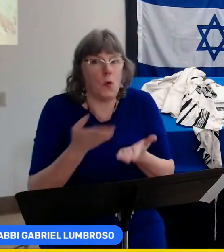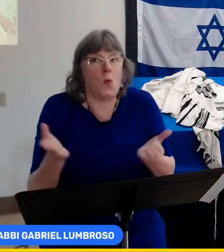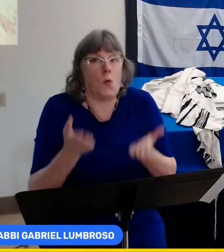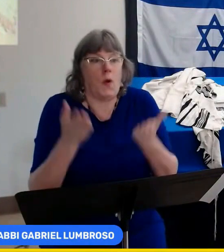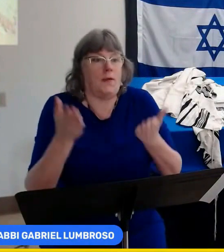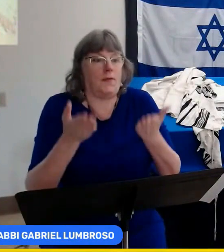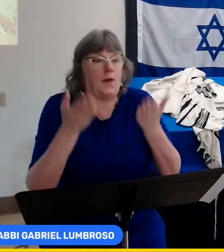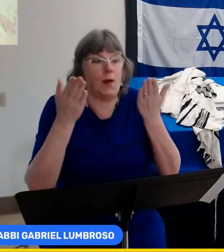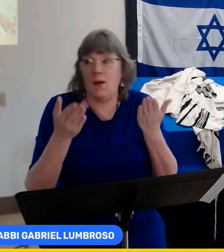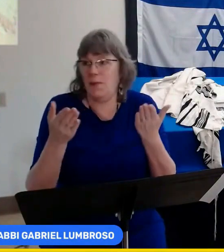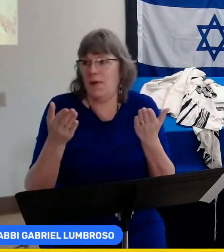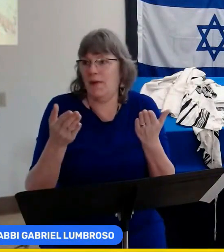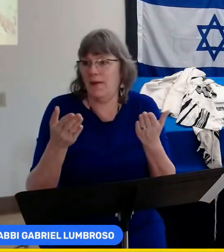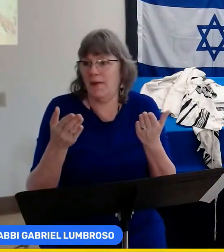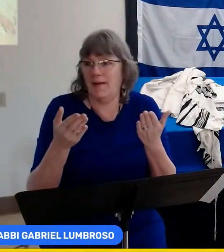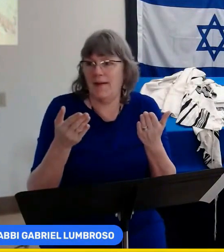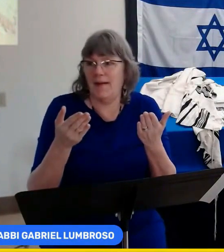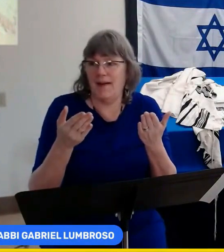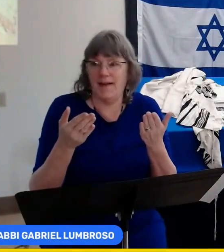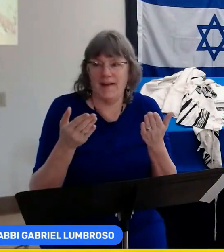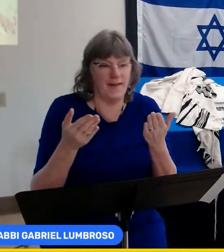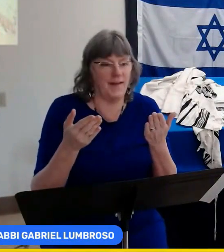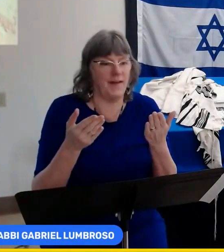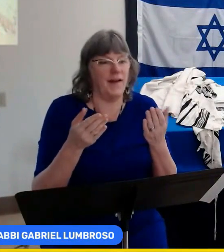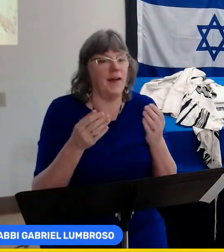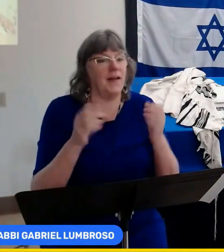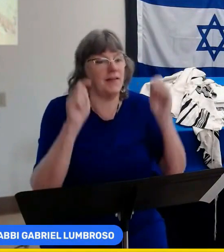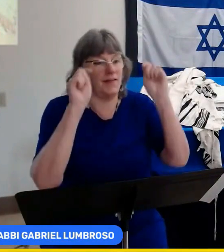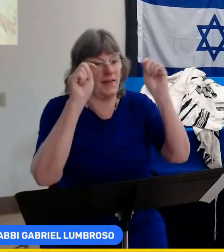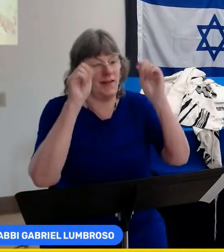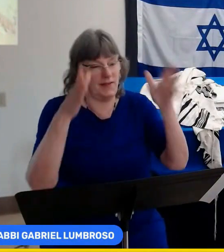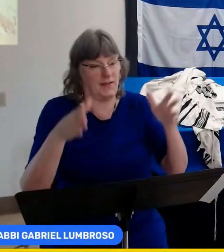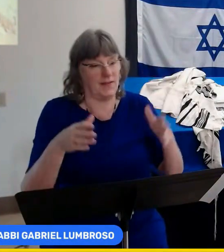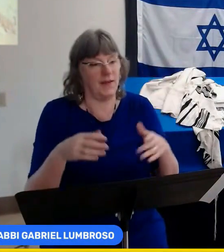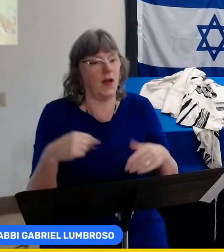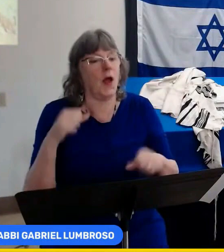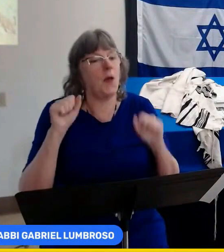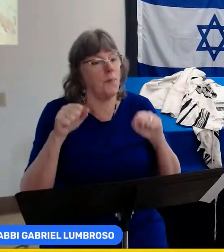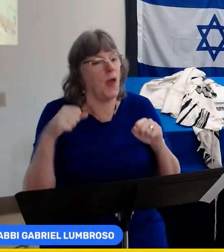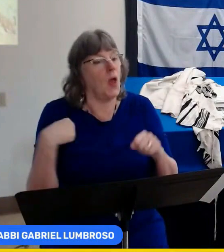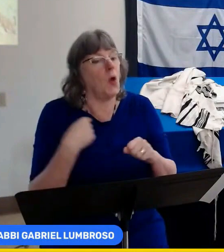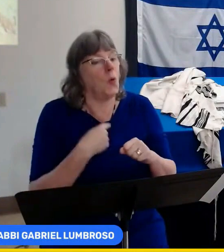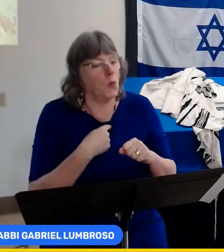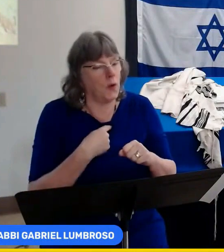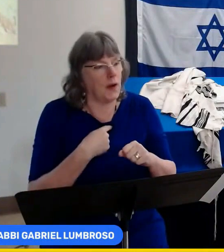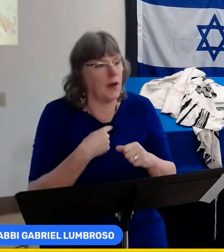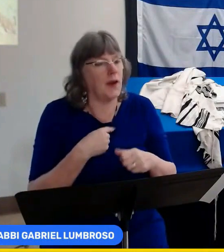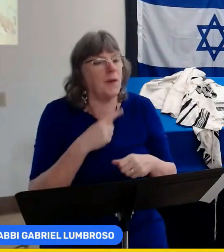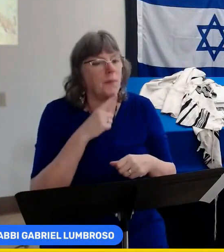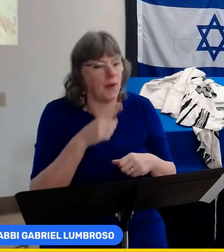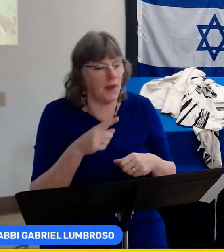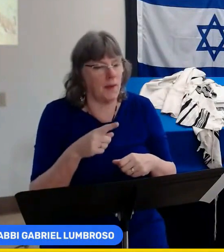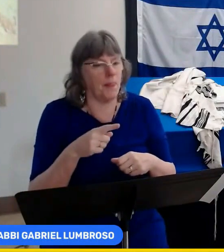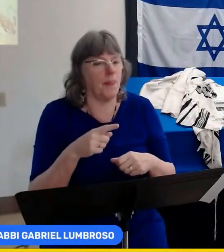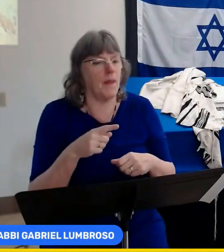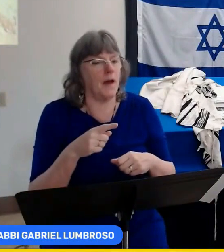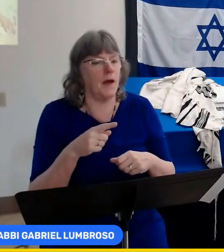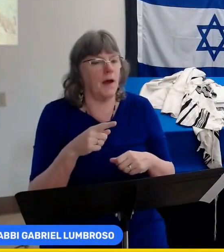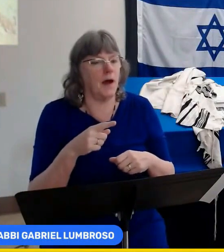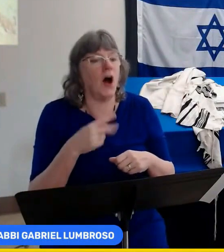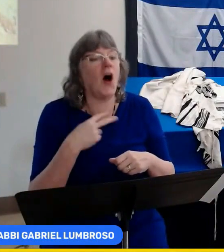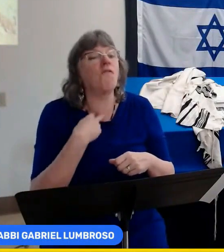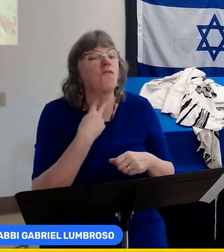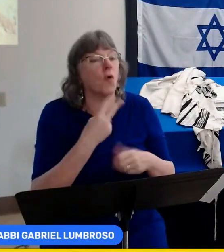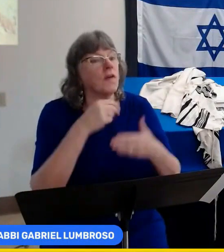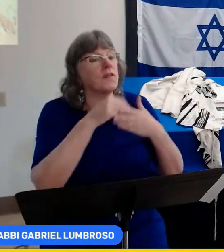Workers, not students. Ah, okay. Yes. May we be a voice in the desert,